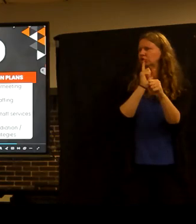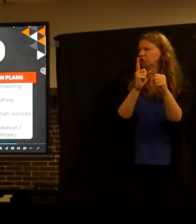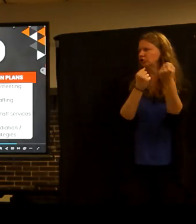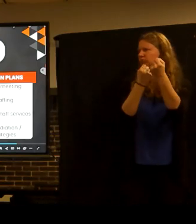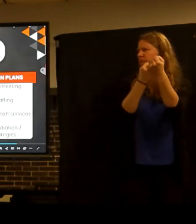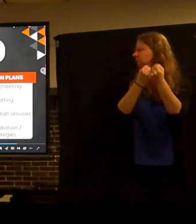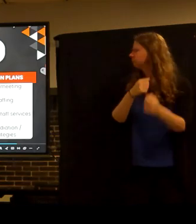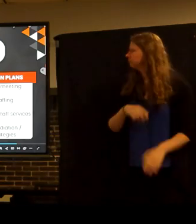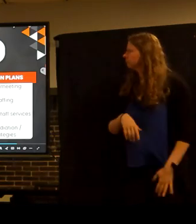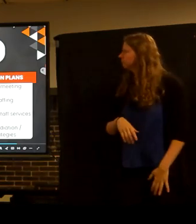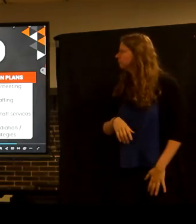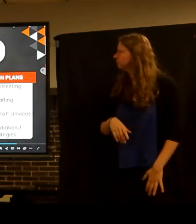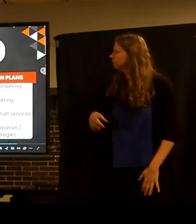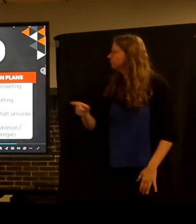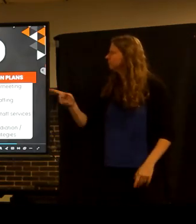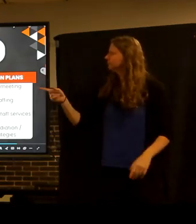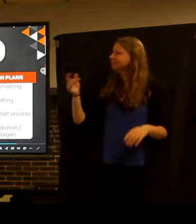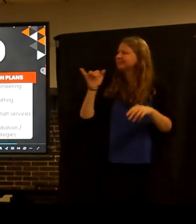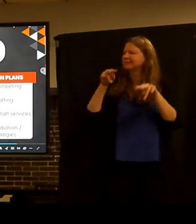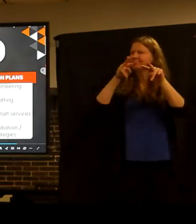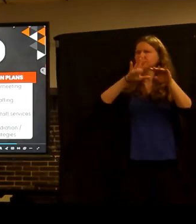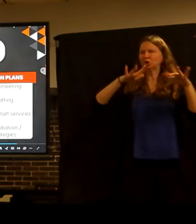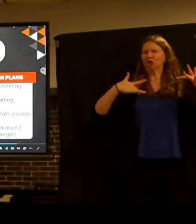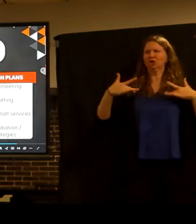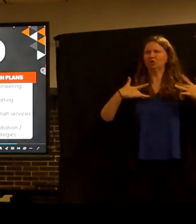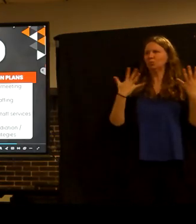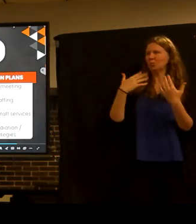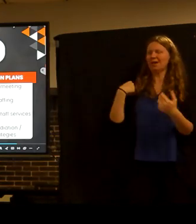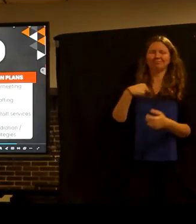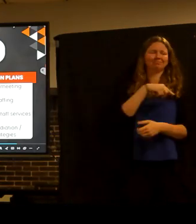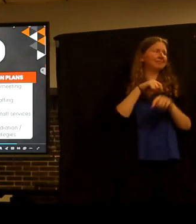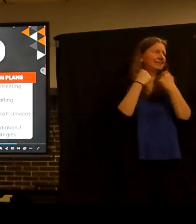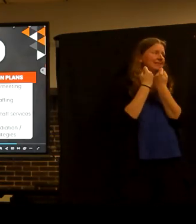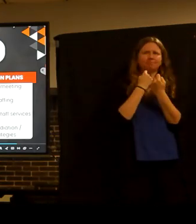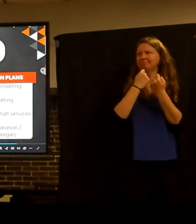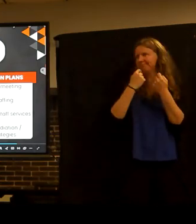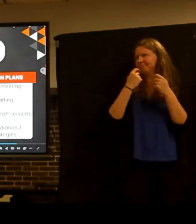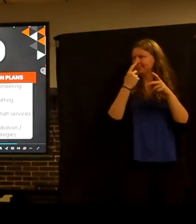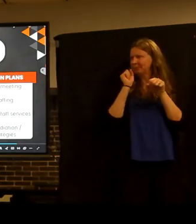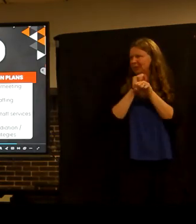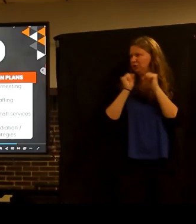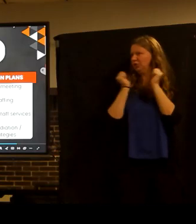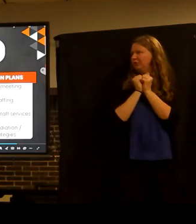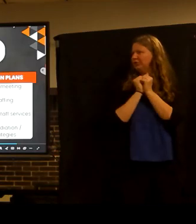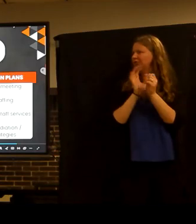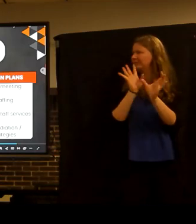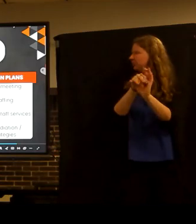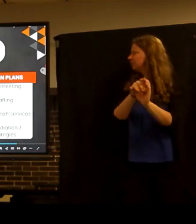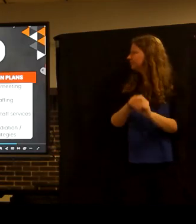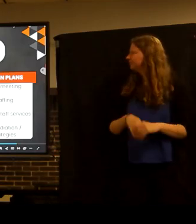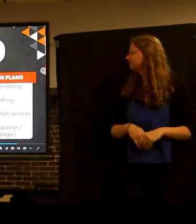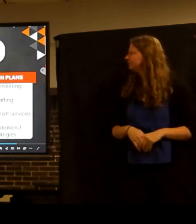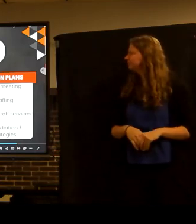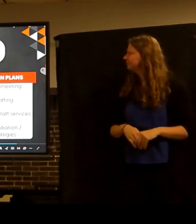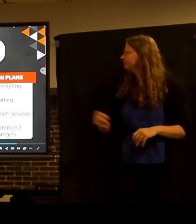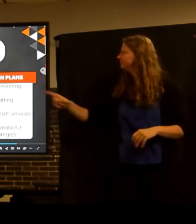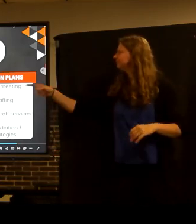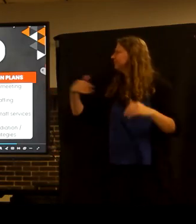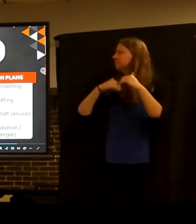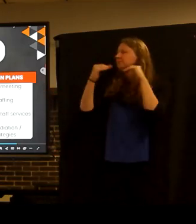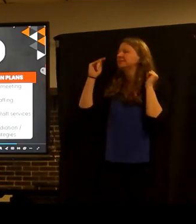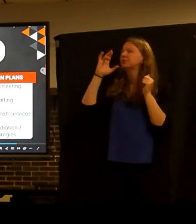We make sure that our students are progressing, and if they are regressing, we address those concerns as a team